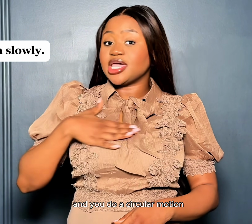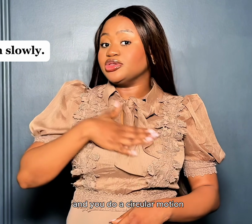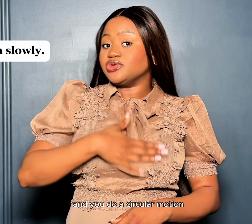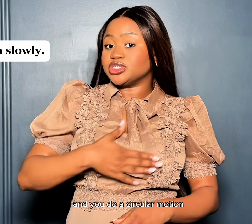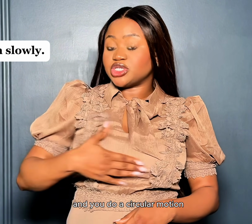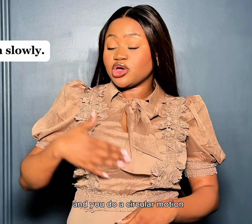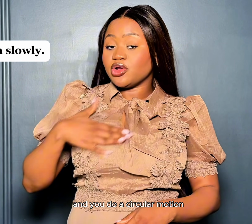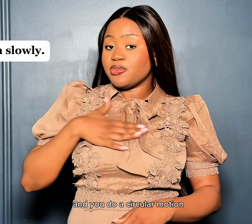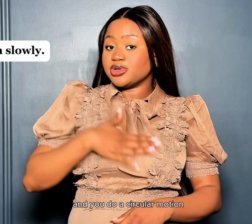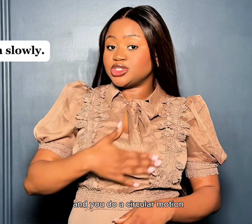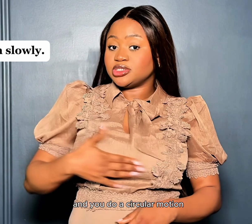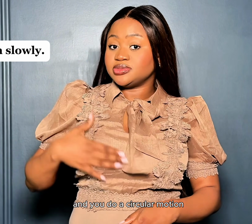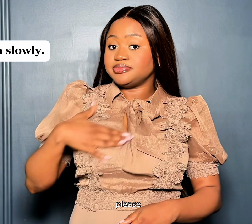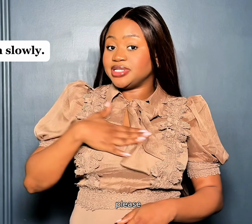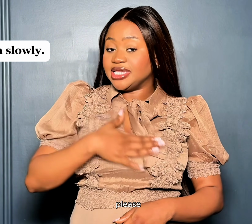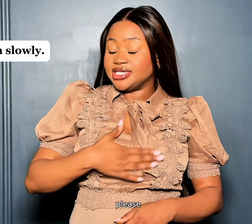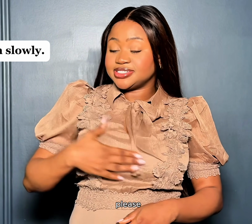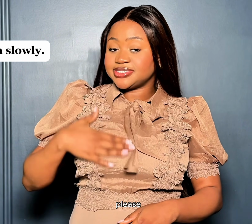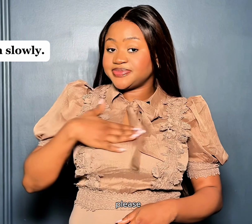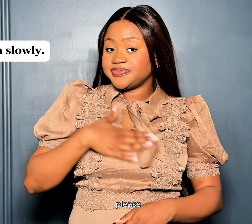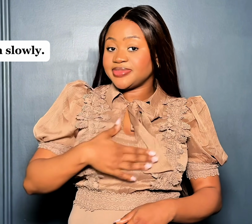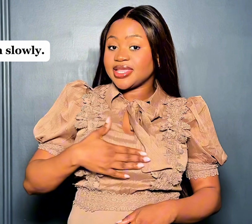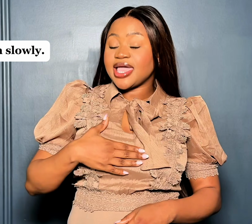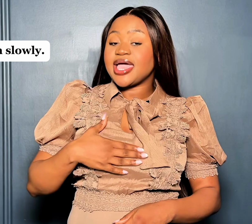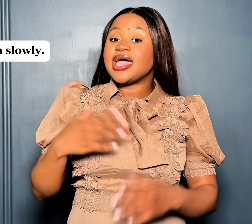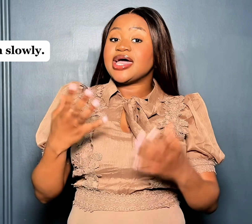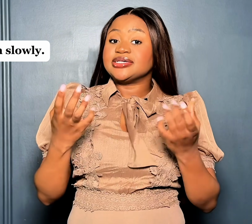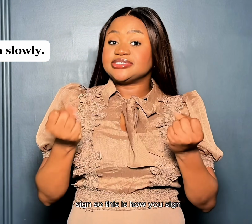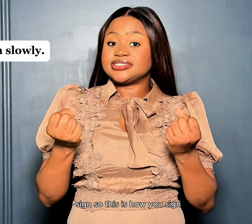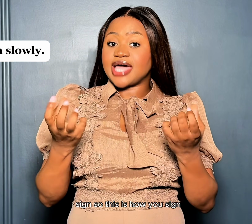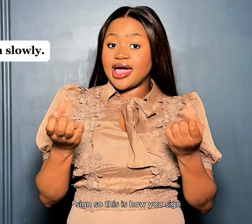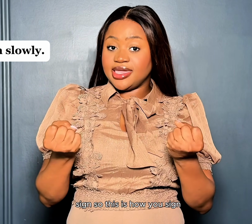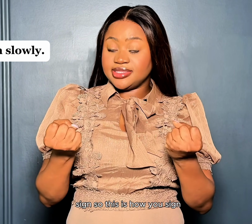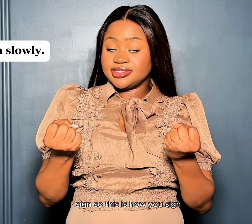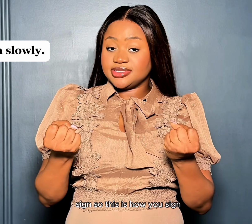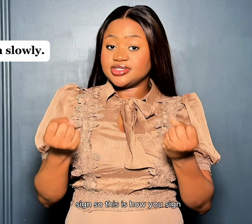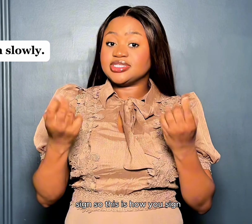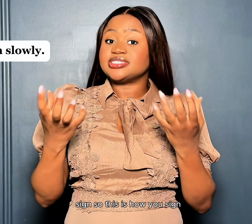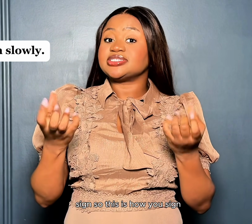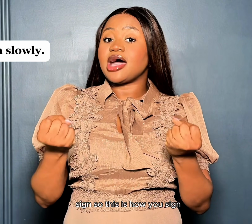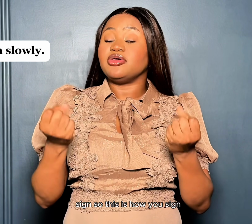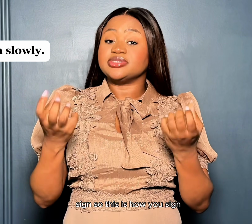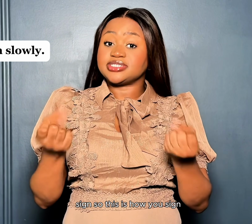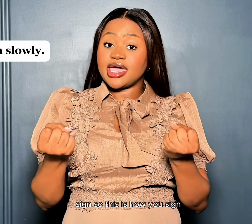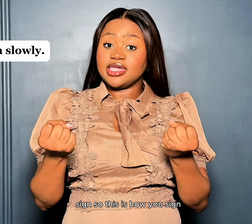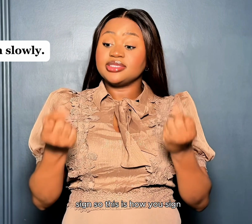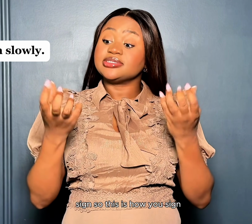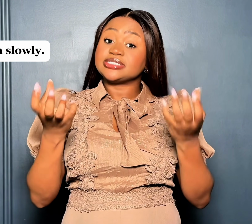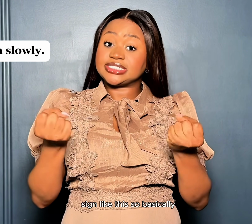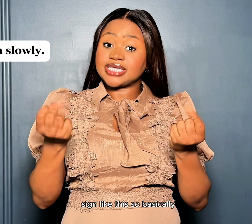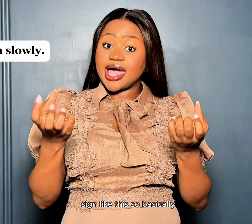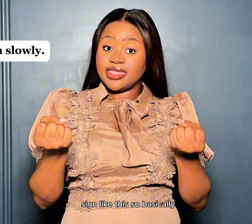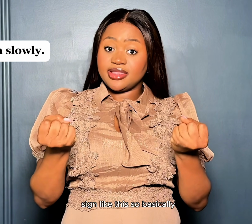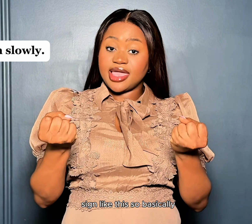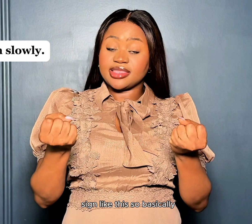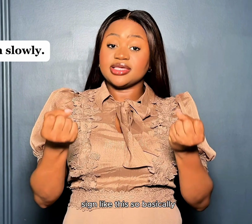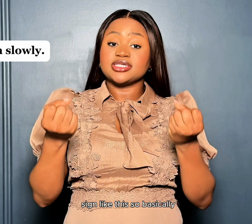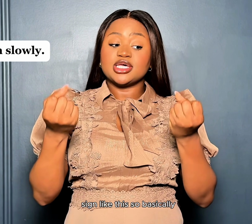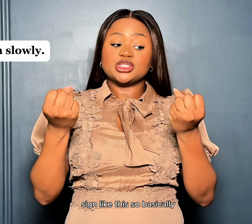do a circular motion. Please sign. So this is how you sign like this. So